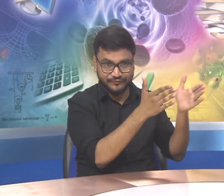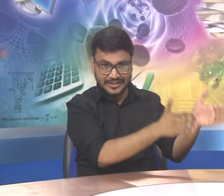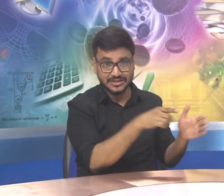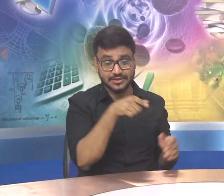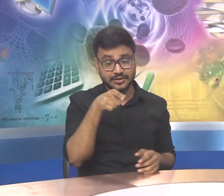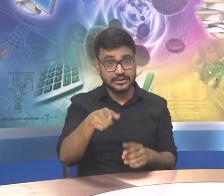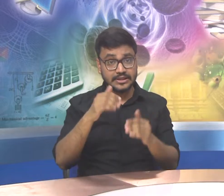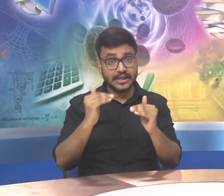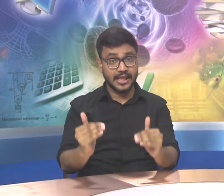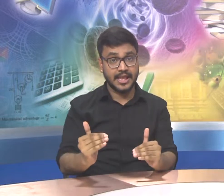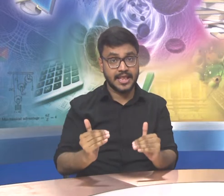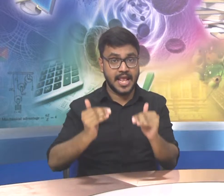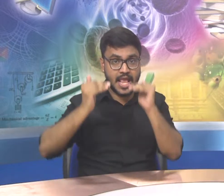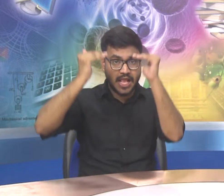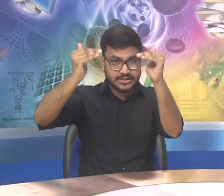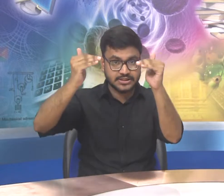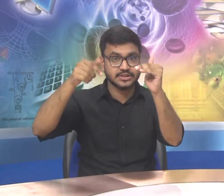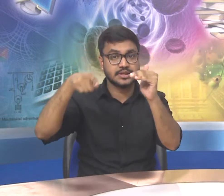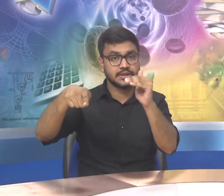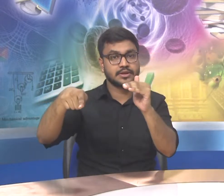State cooperative banks